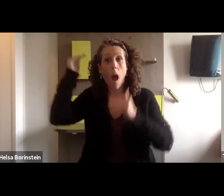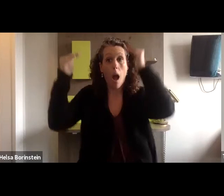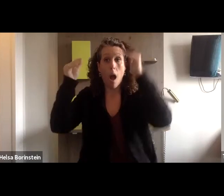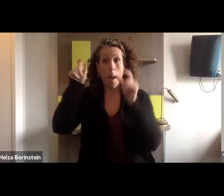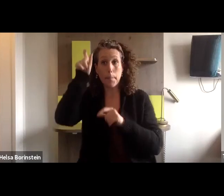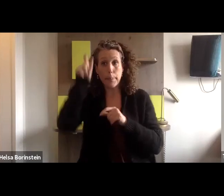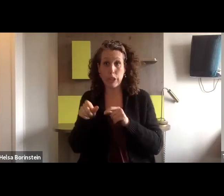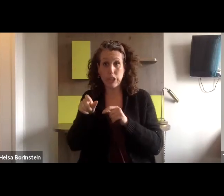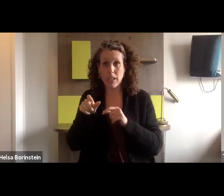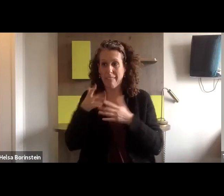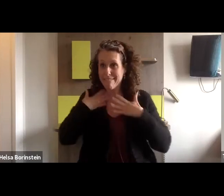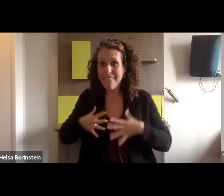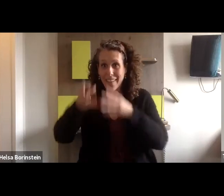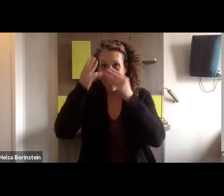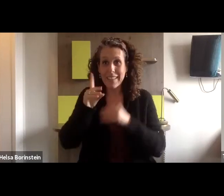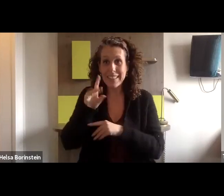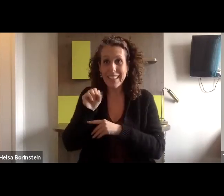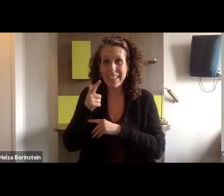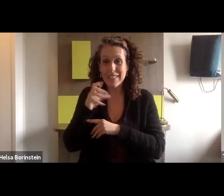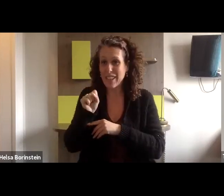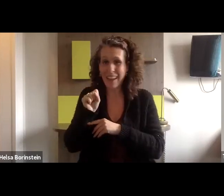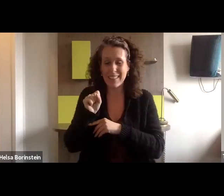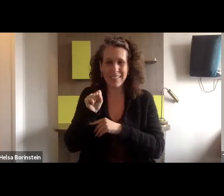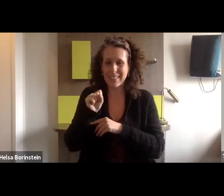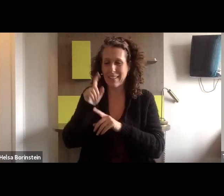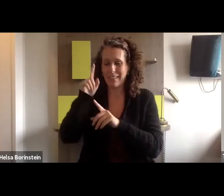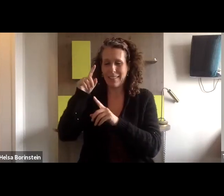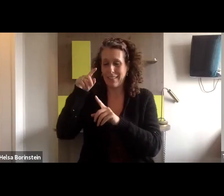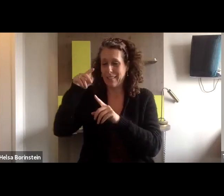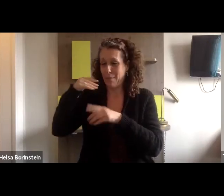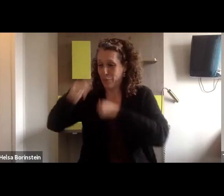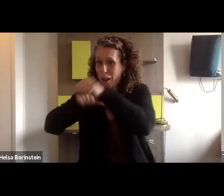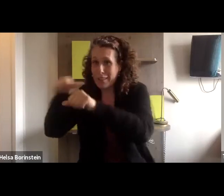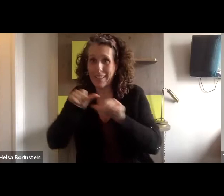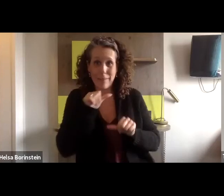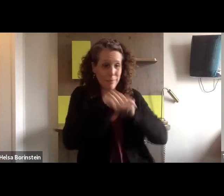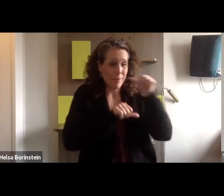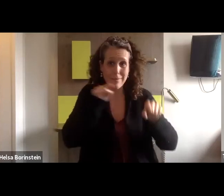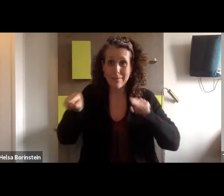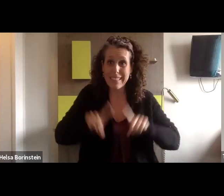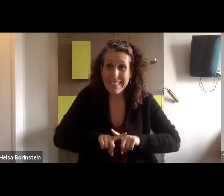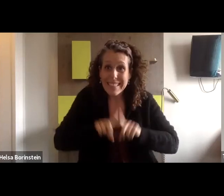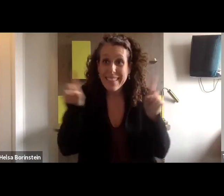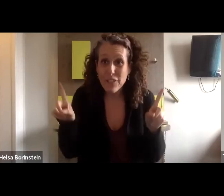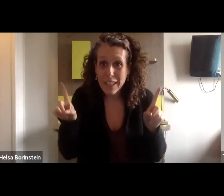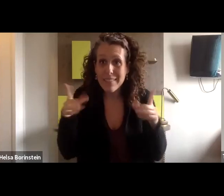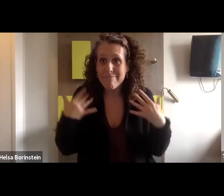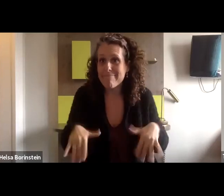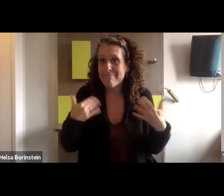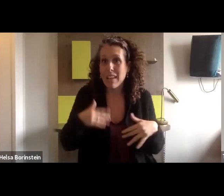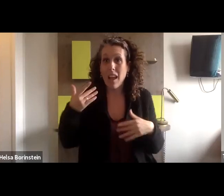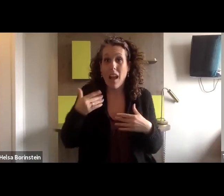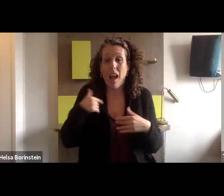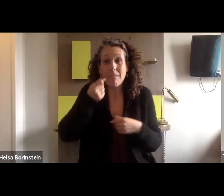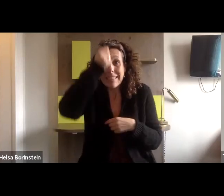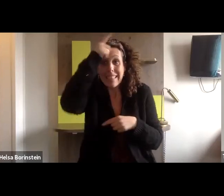learners, the different developmental milestones, what a difficulty learning Swiss German Sign Language. So